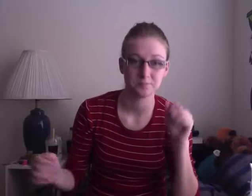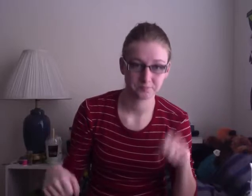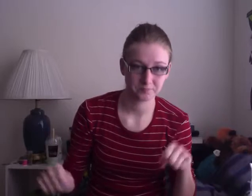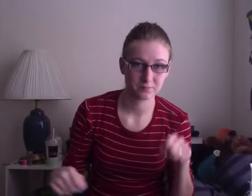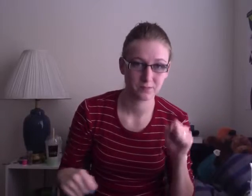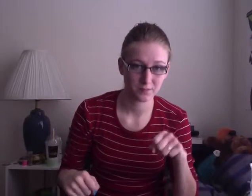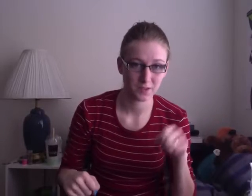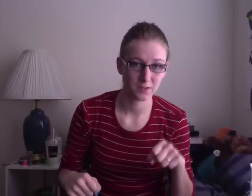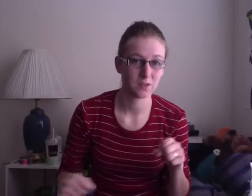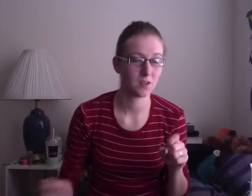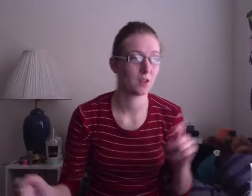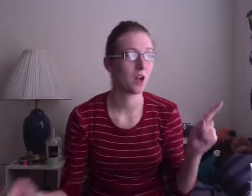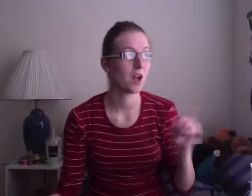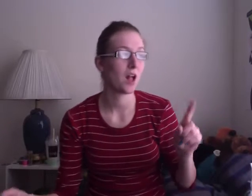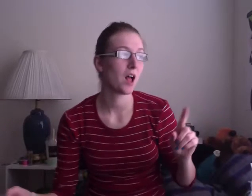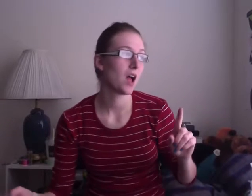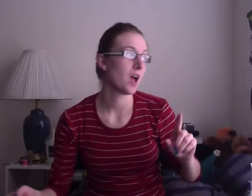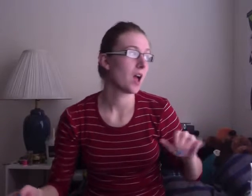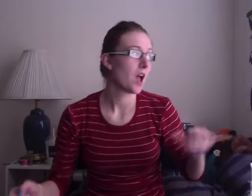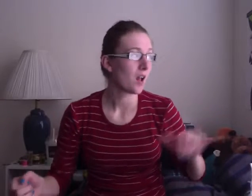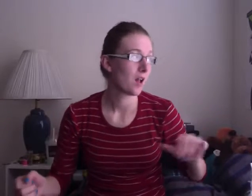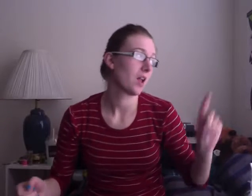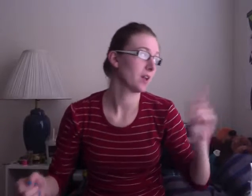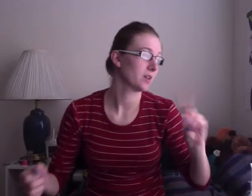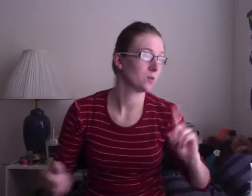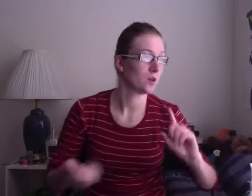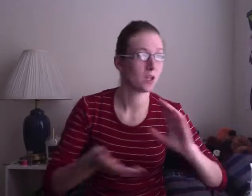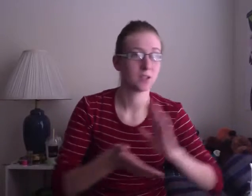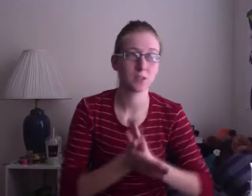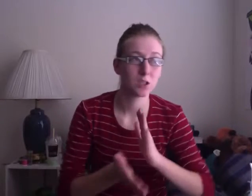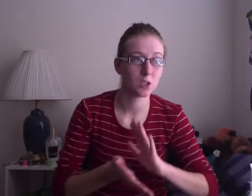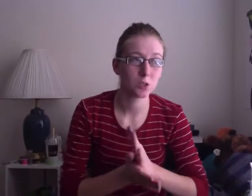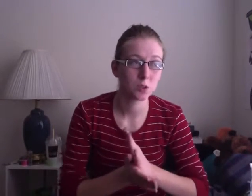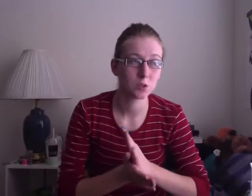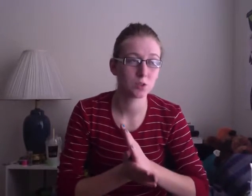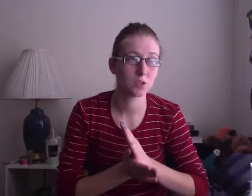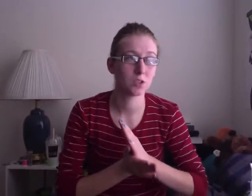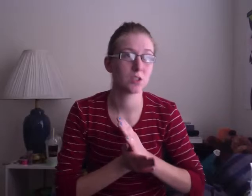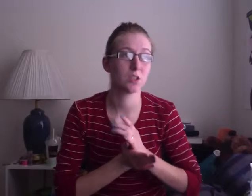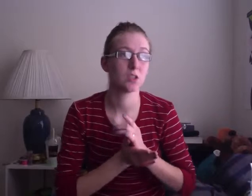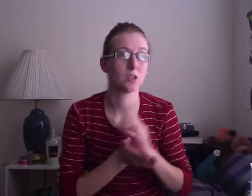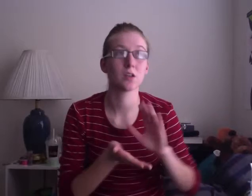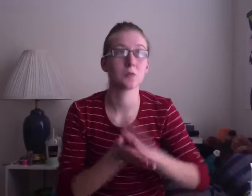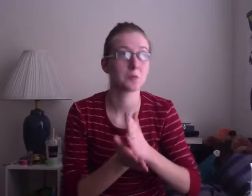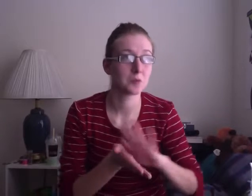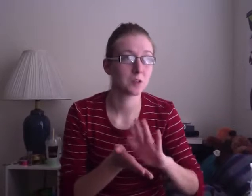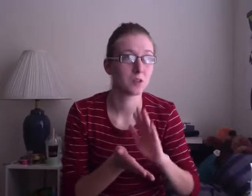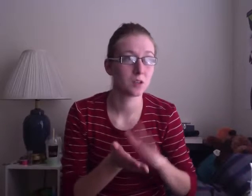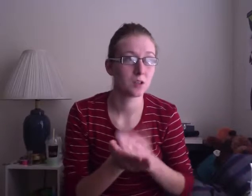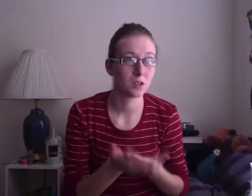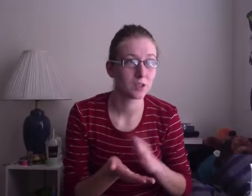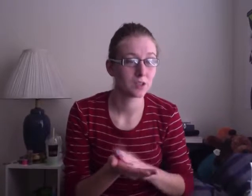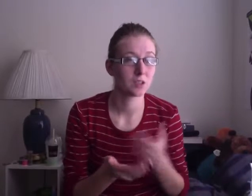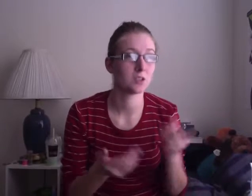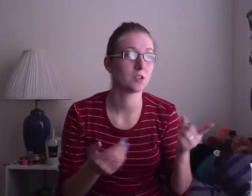cooking and the steam from the pan hits the lid. Okay, that's one. If you're boiling something, cooking something, you take the lid and lift it up, and